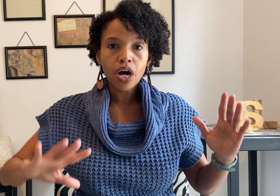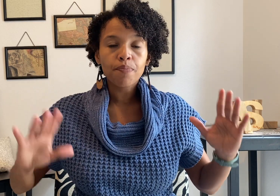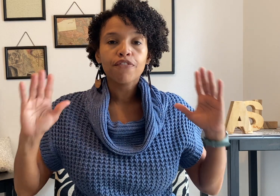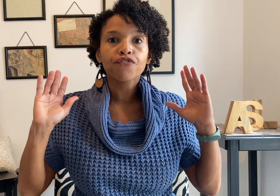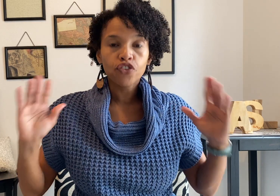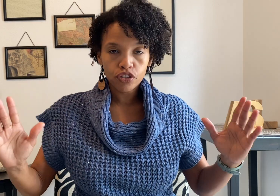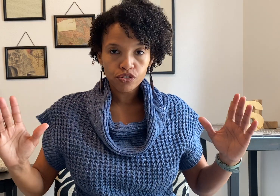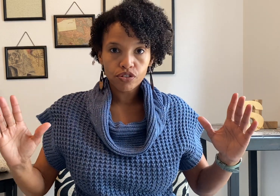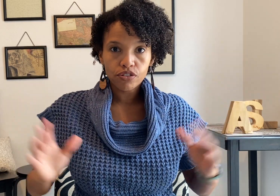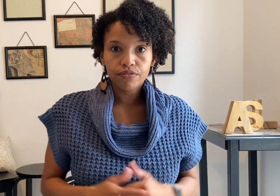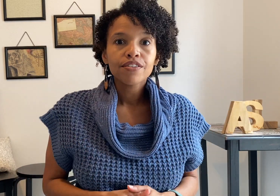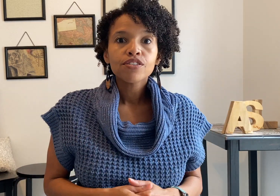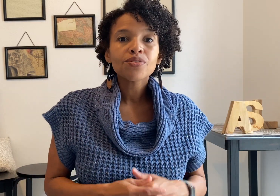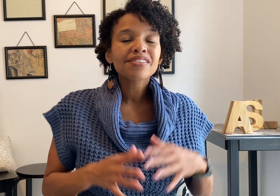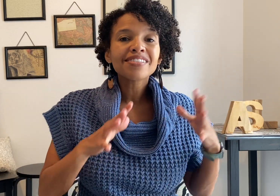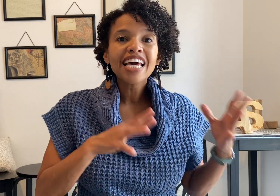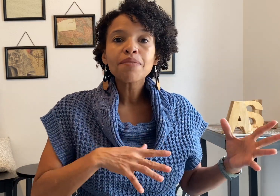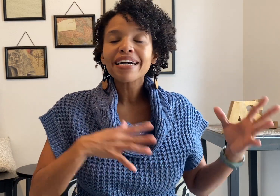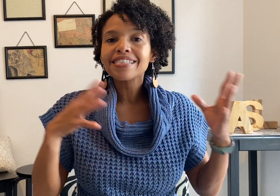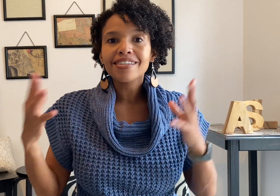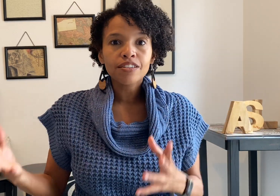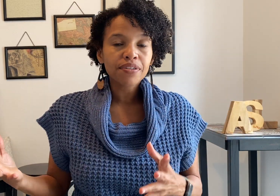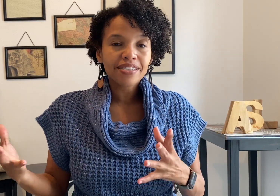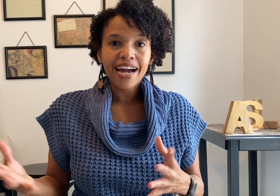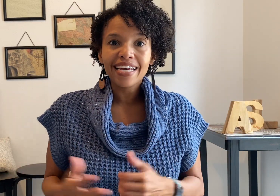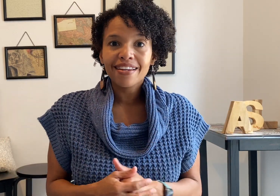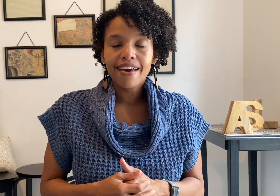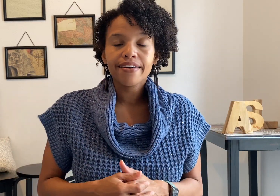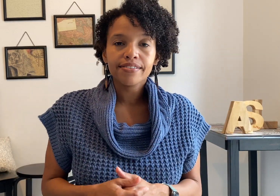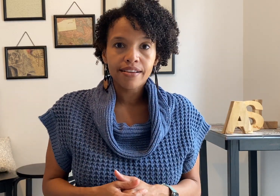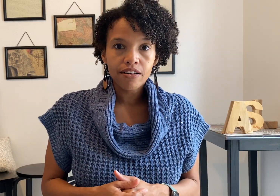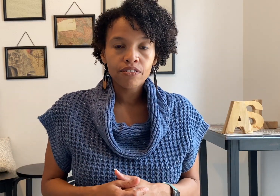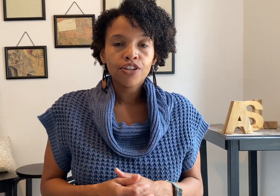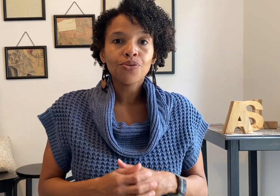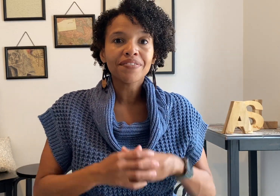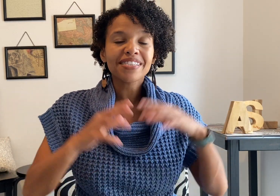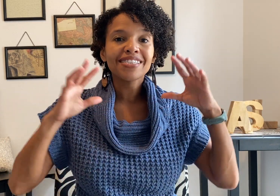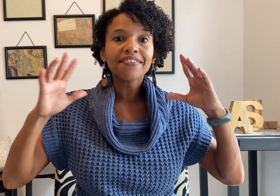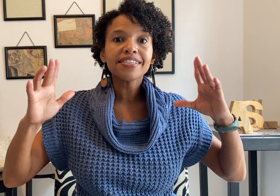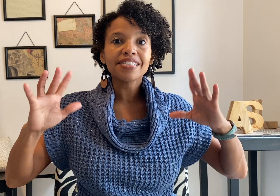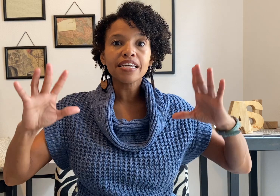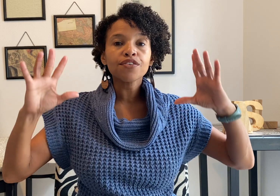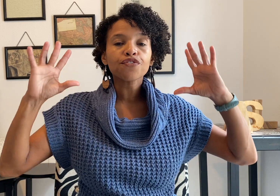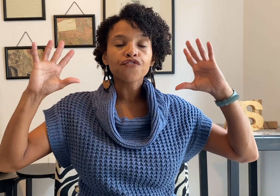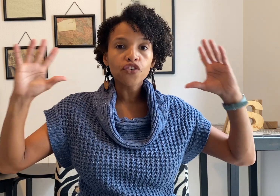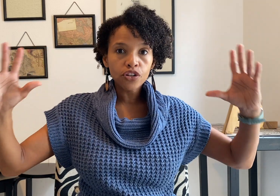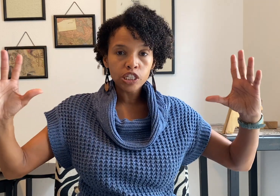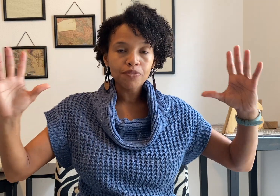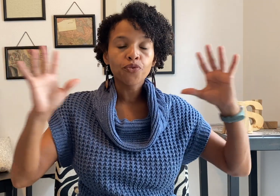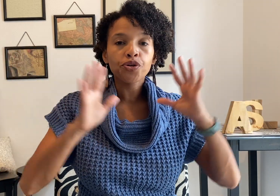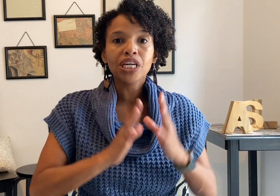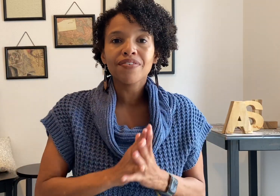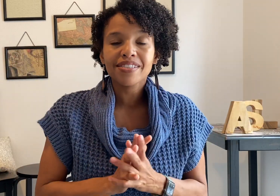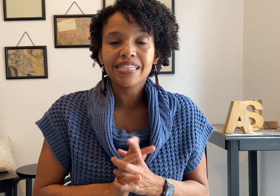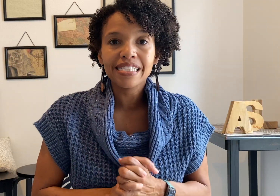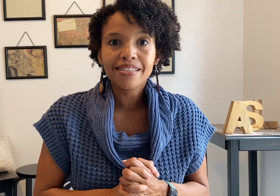backdrop first. So it's the same idea with signing an ASL. You have to set the scene first before you give us the